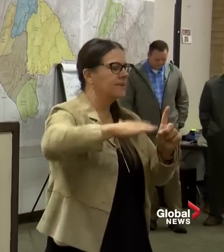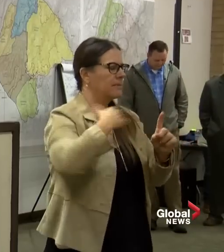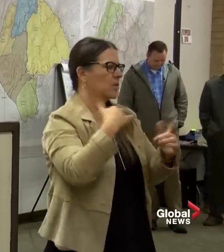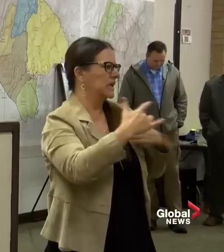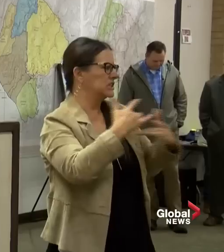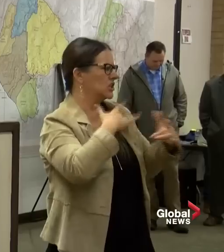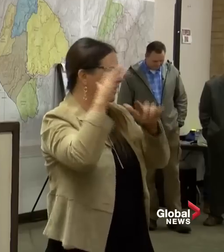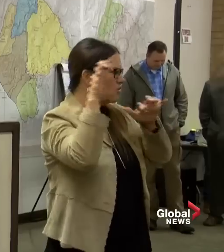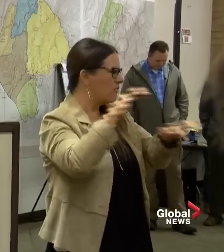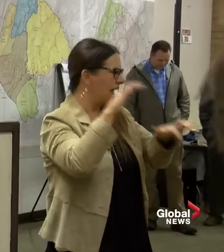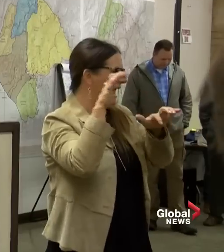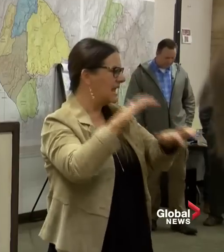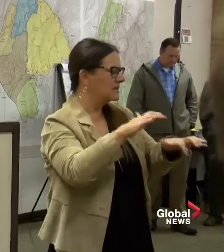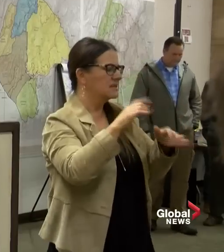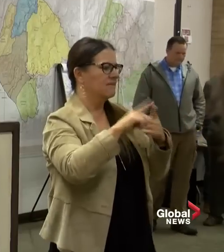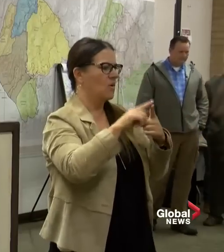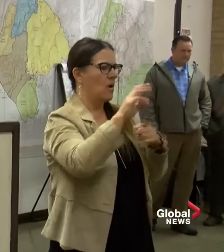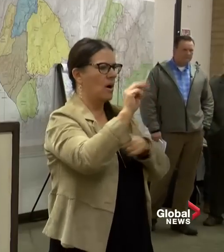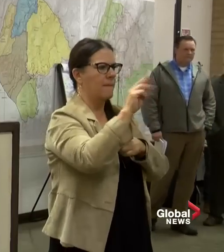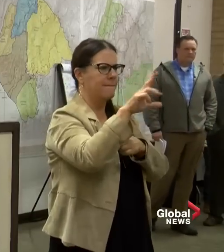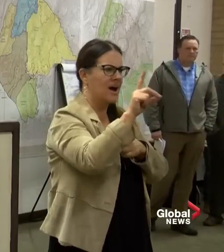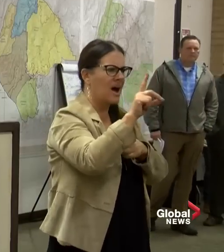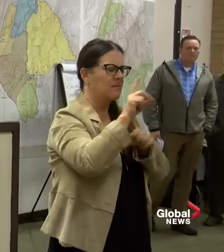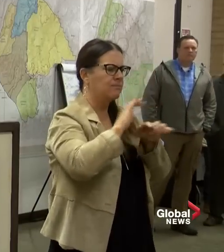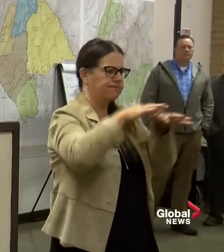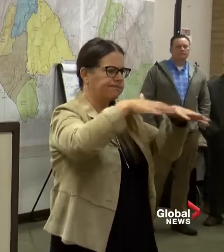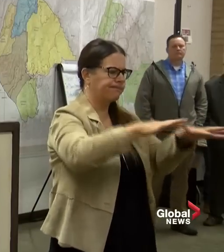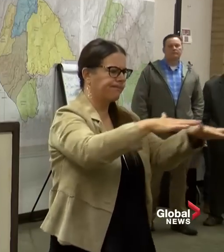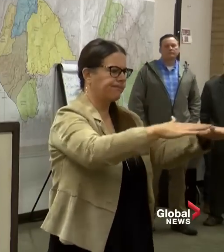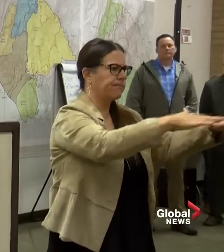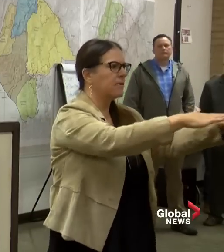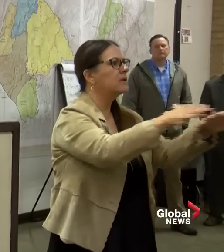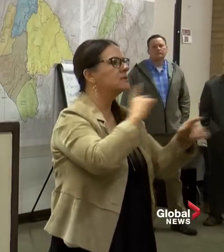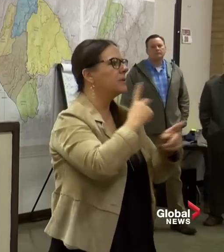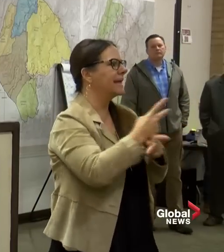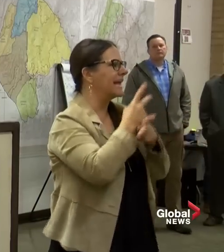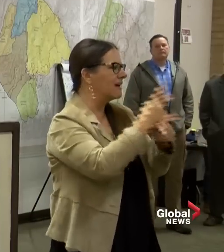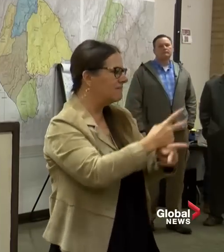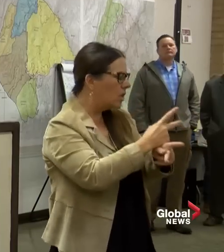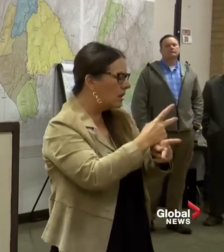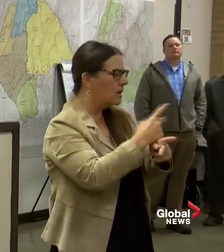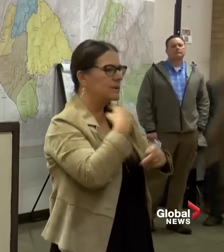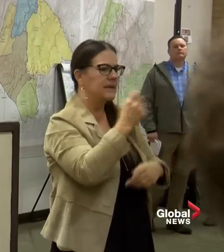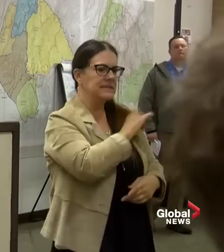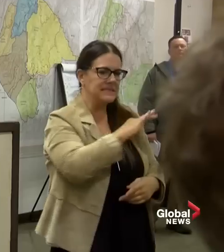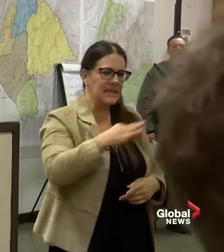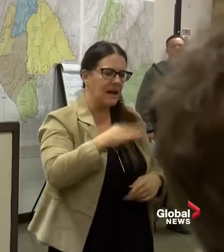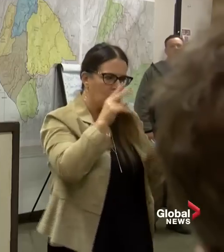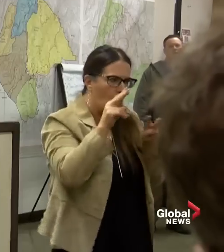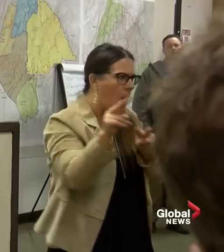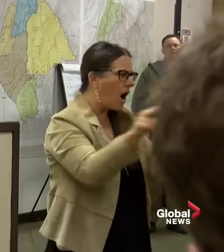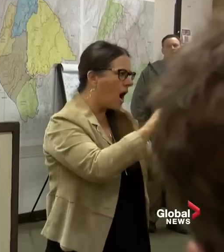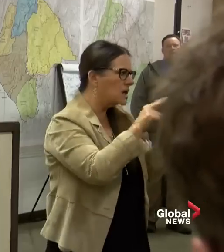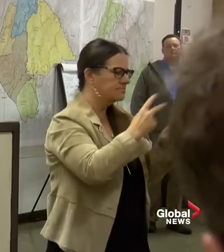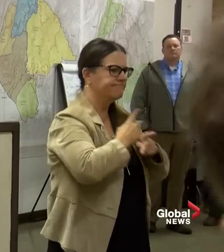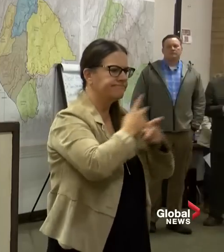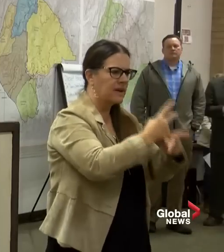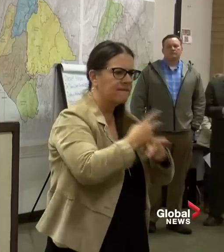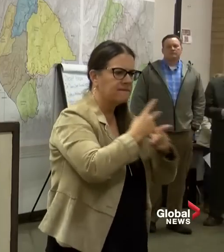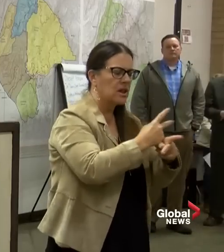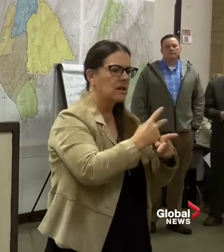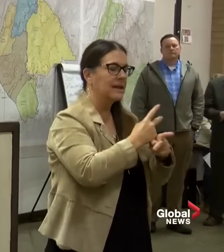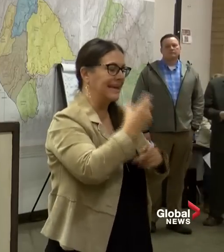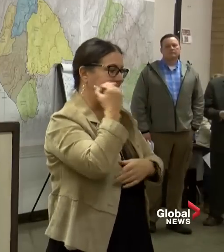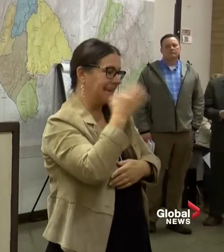We are watching that closely, and what we will be telling our personnel is to be careful, to be vigilant, and if we get to the point where that creates a